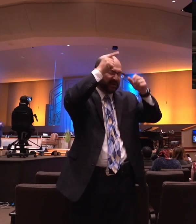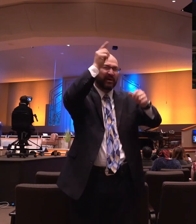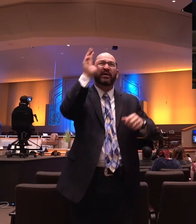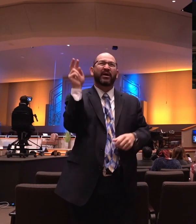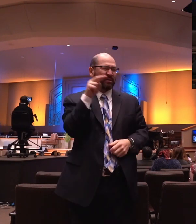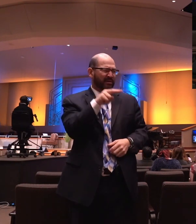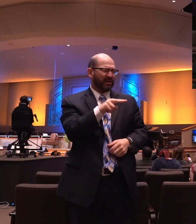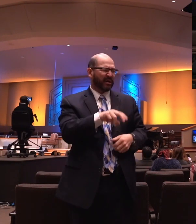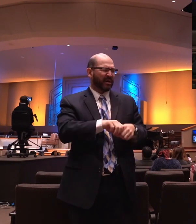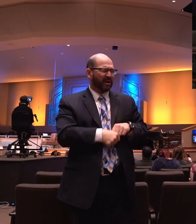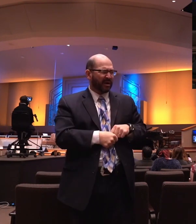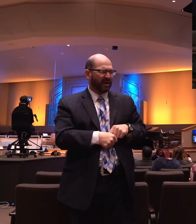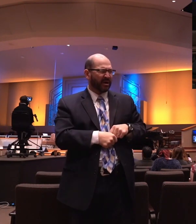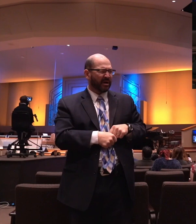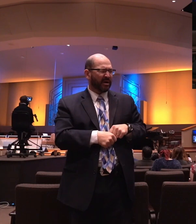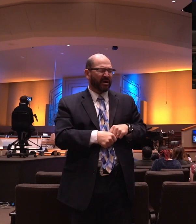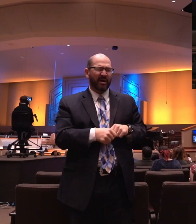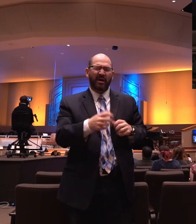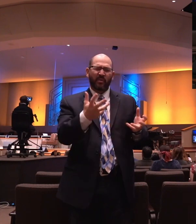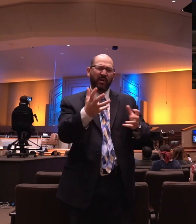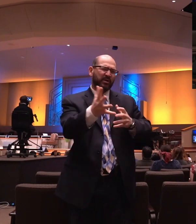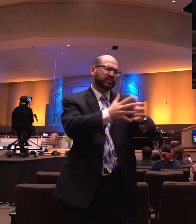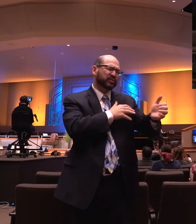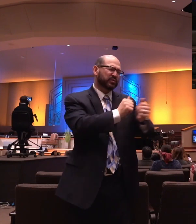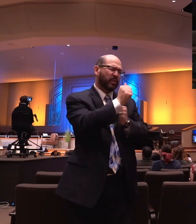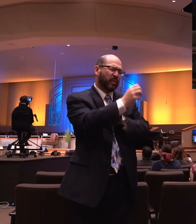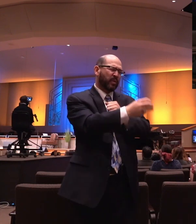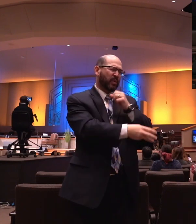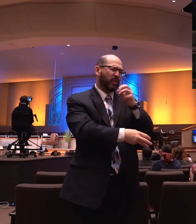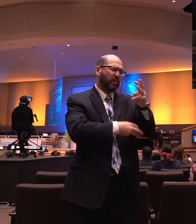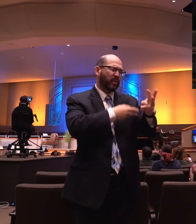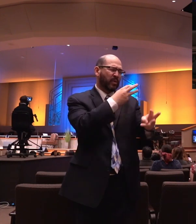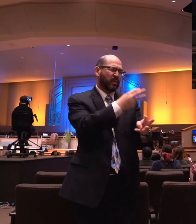God and He said, I'm going to destroy the world.